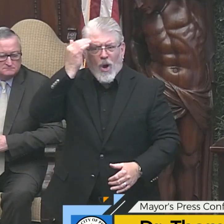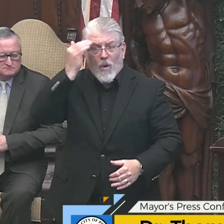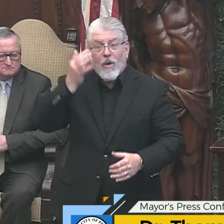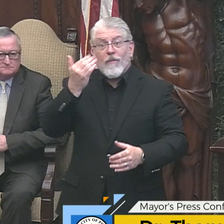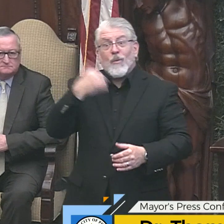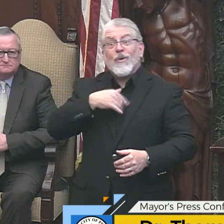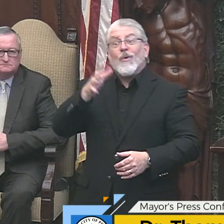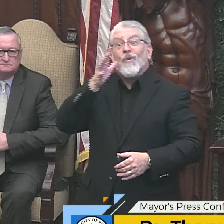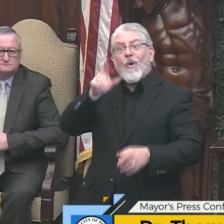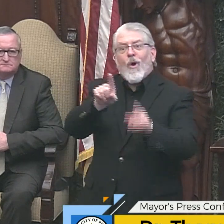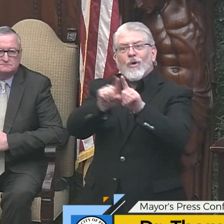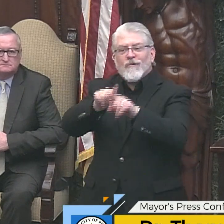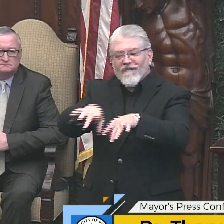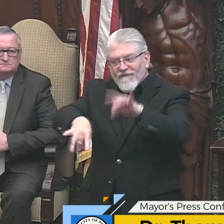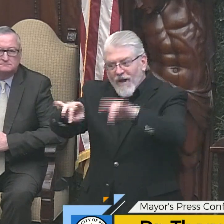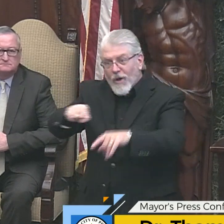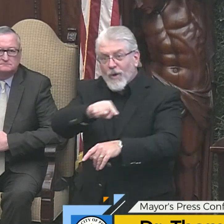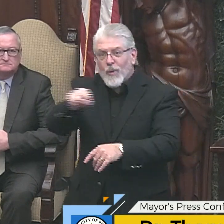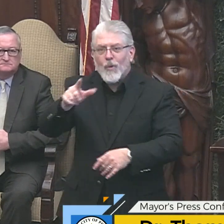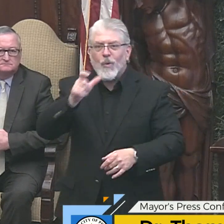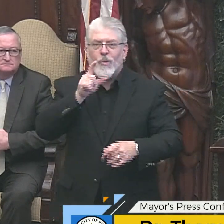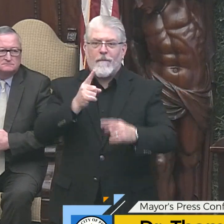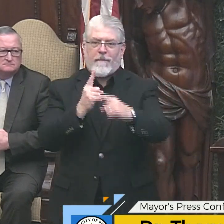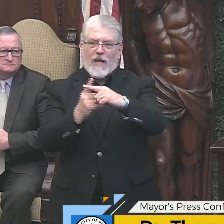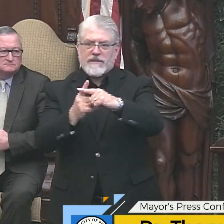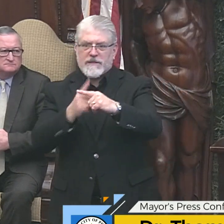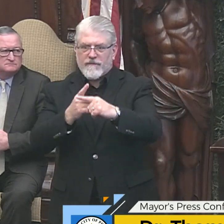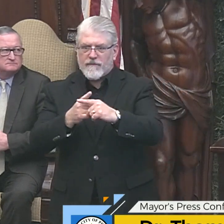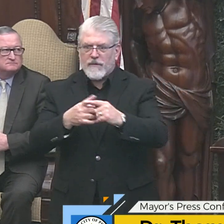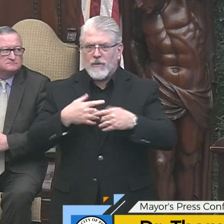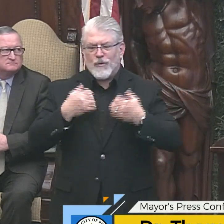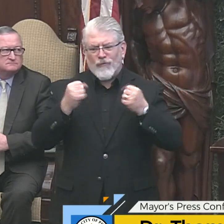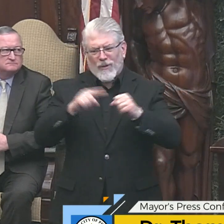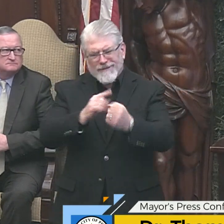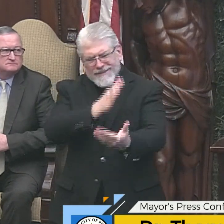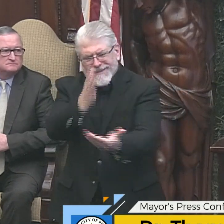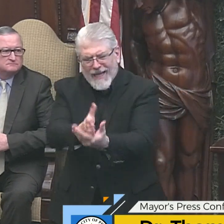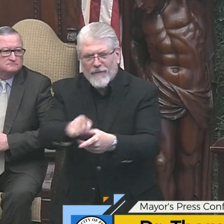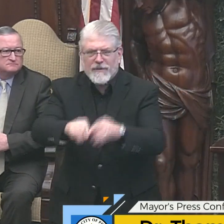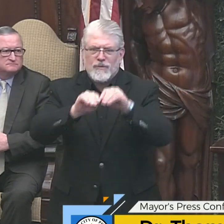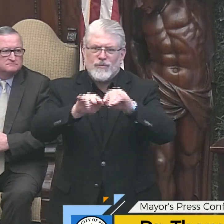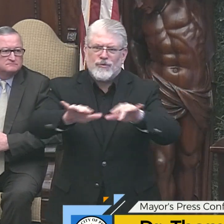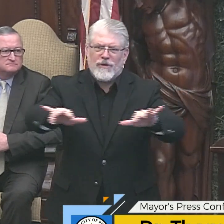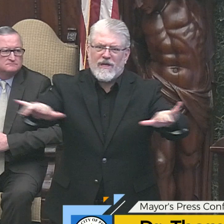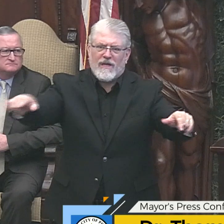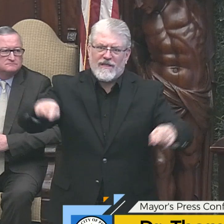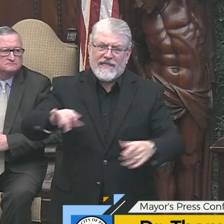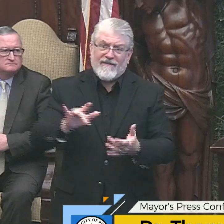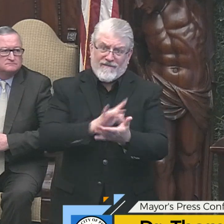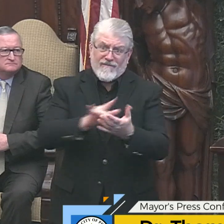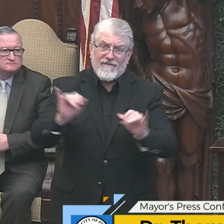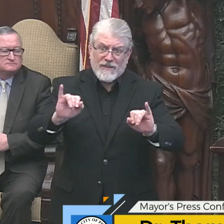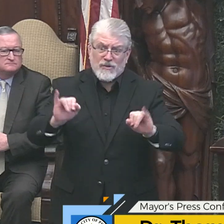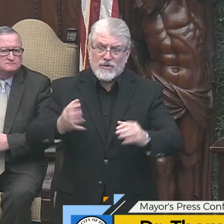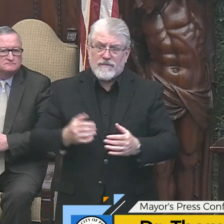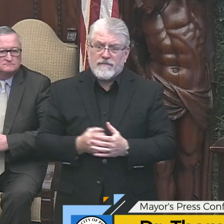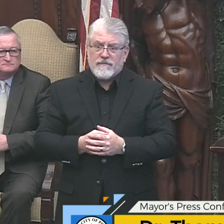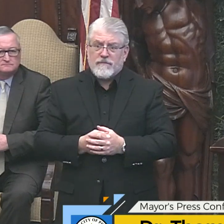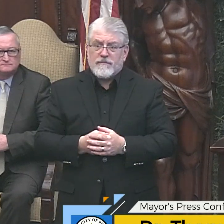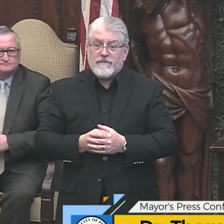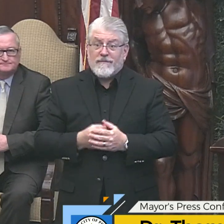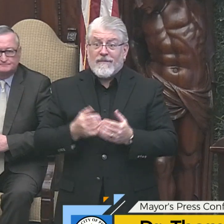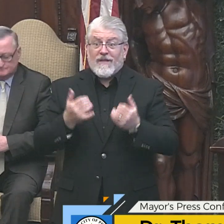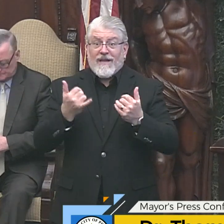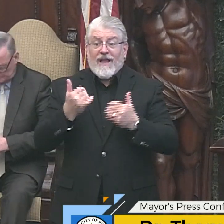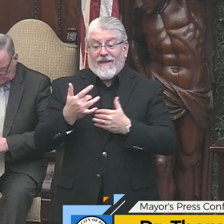chain of infection stops. Now, we have good news today about the availability of testing increasing. A number of healthcare systems have set